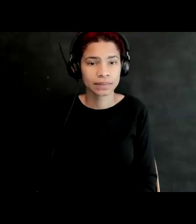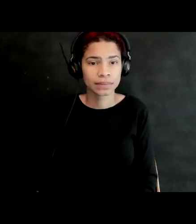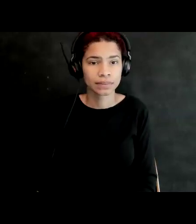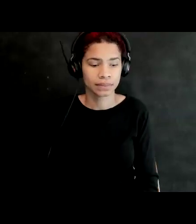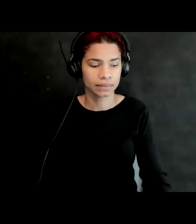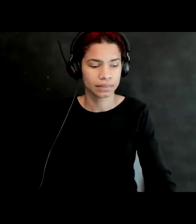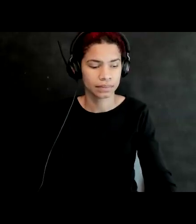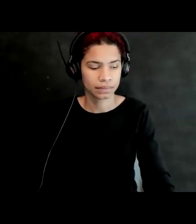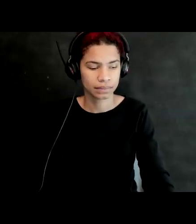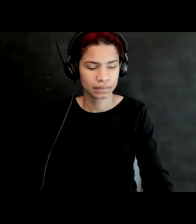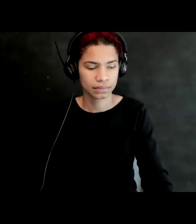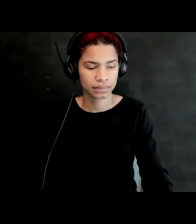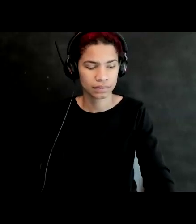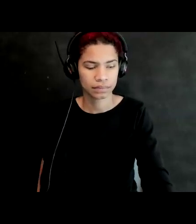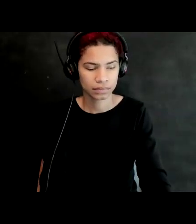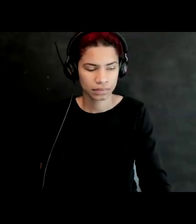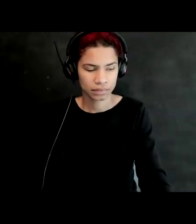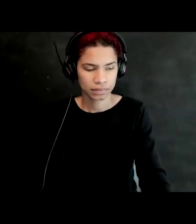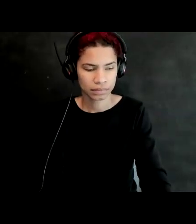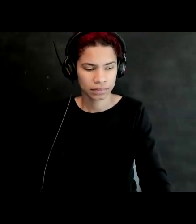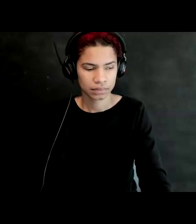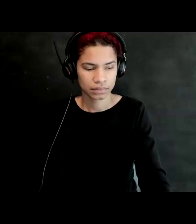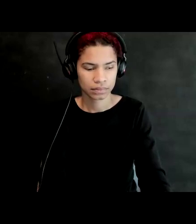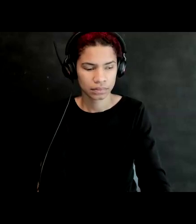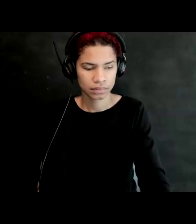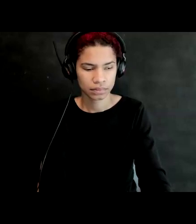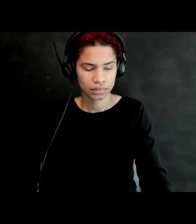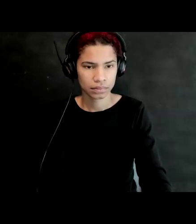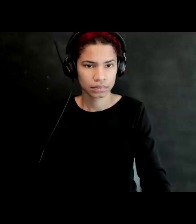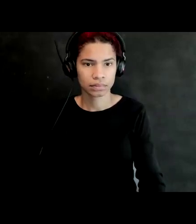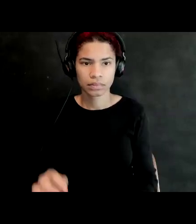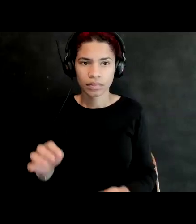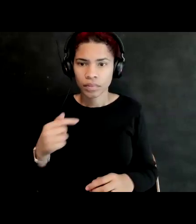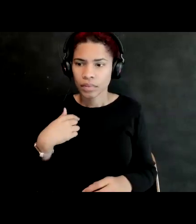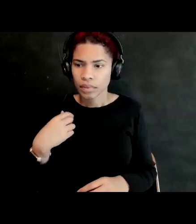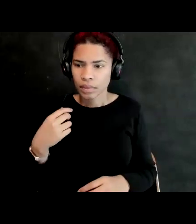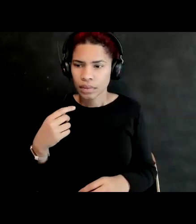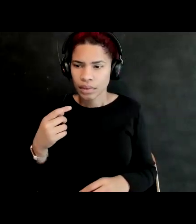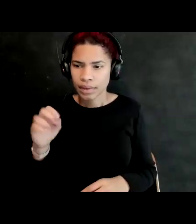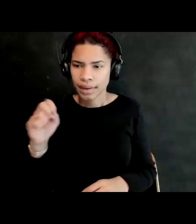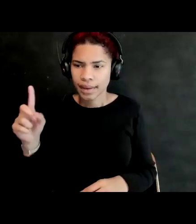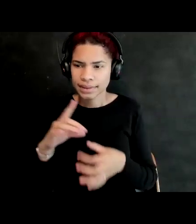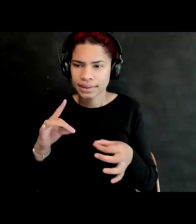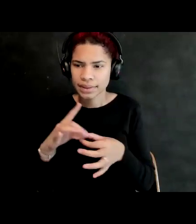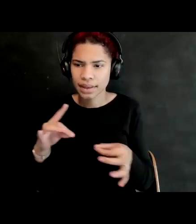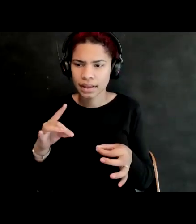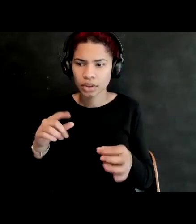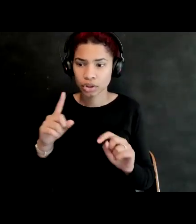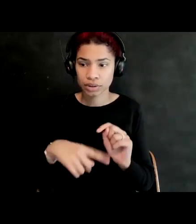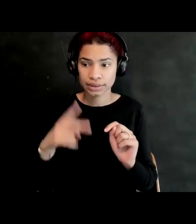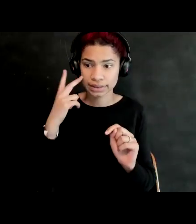Okay. Oh, okay. So Ed says the onlooker couldn't hear anything, but he saw the body language. So that